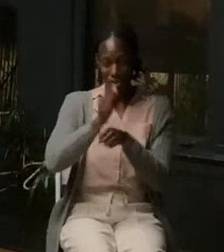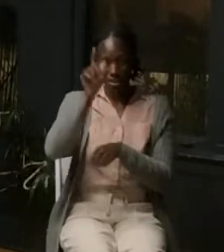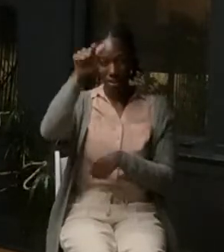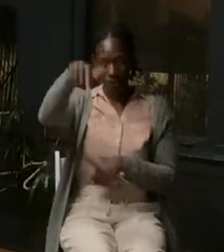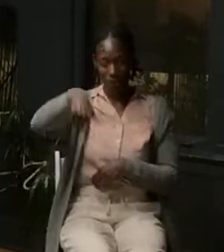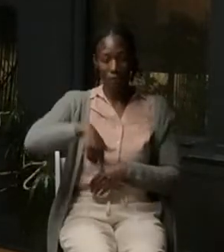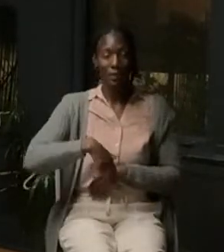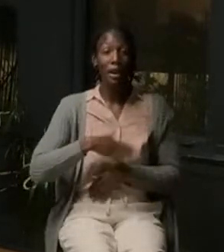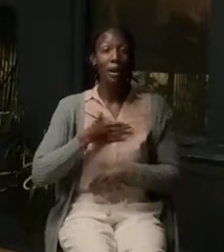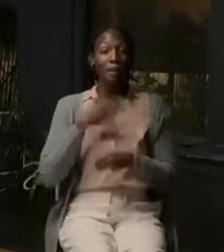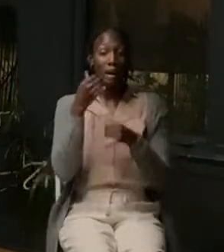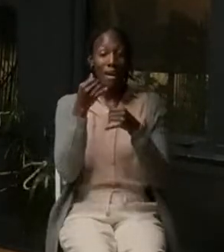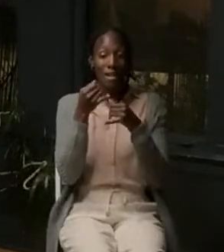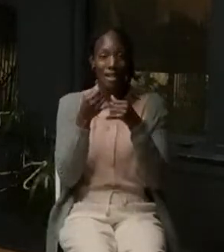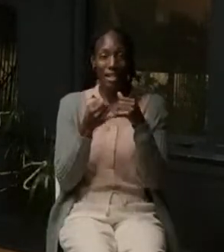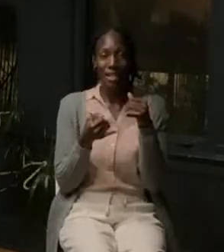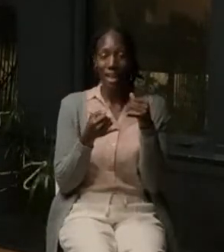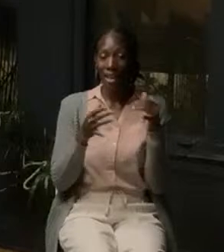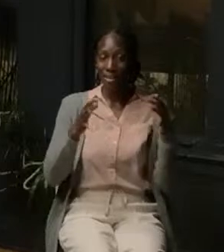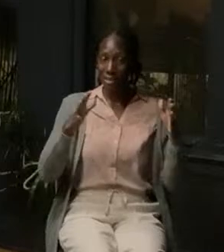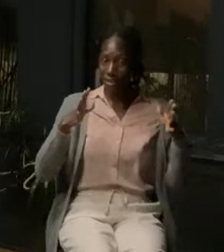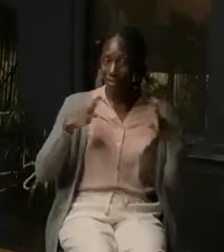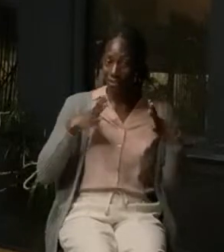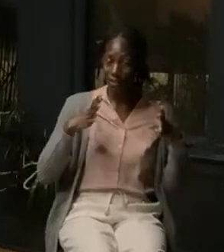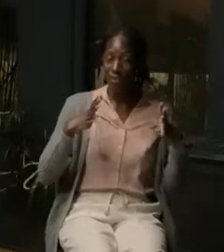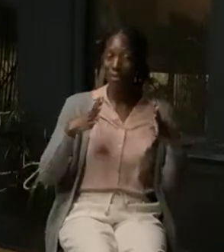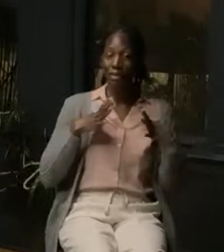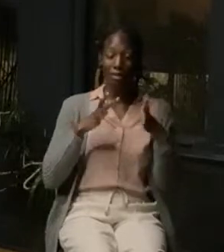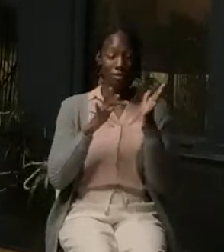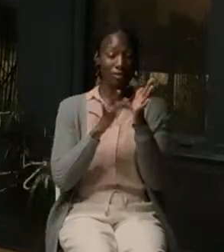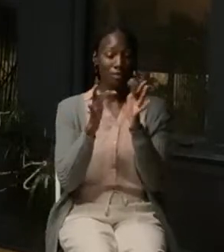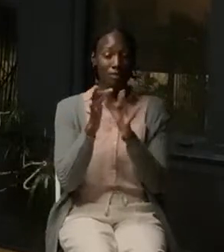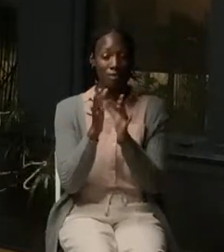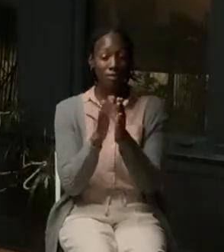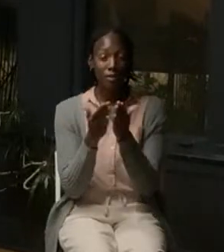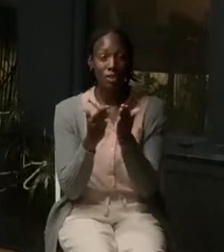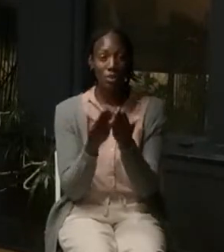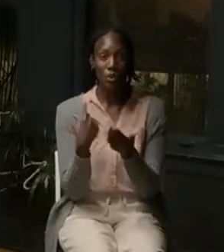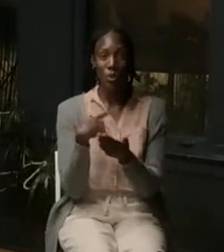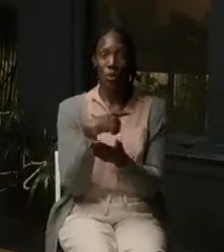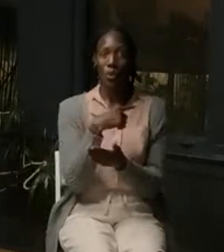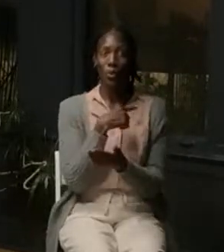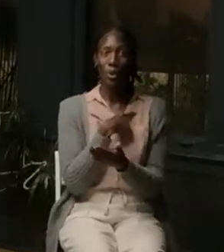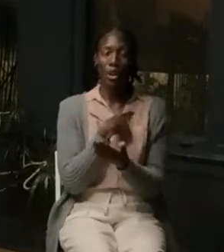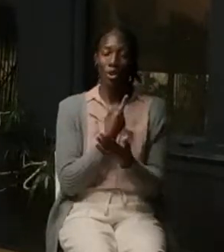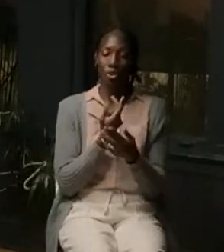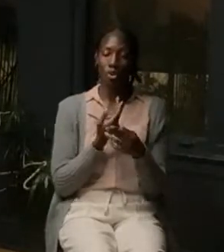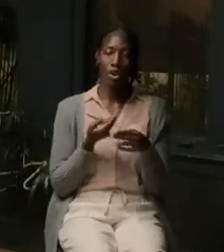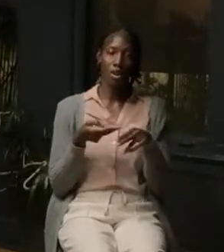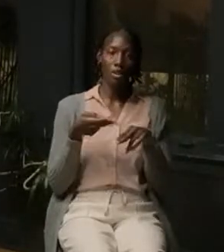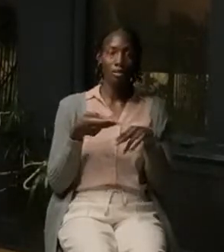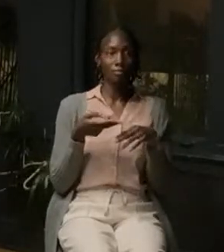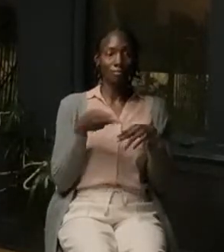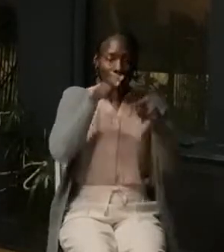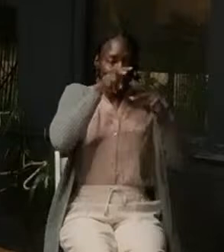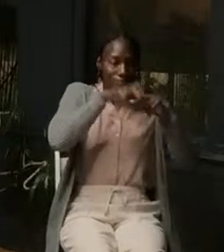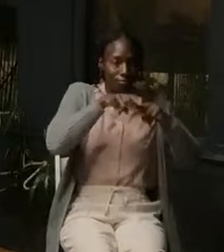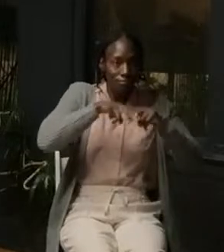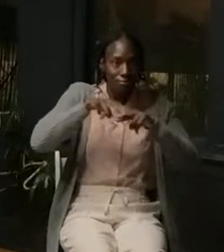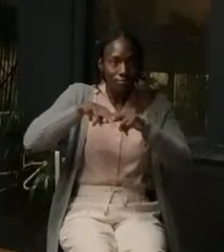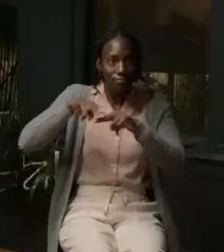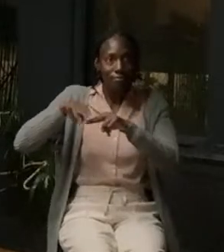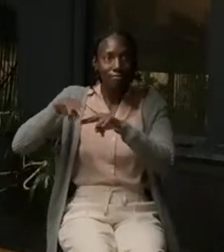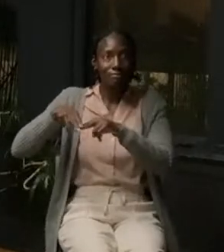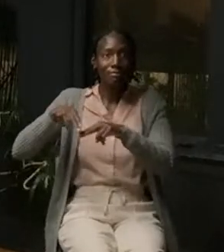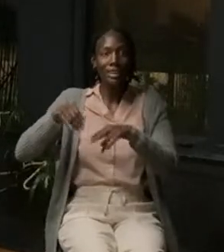my last vacation Bible school, we were packed Jonestown style into the church chapel